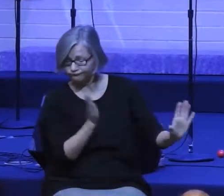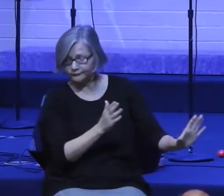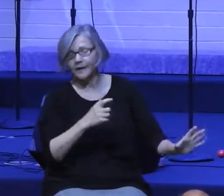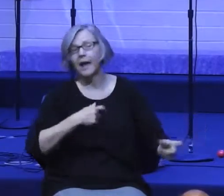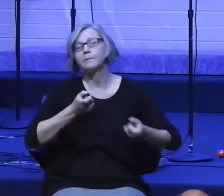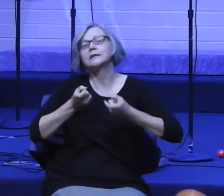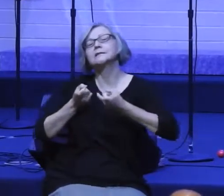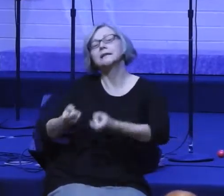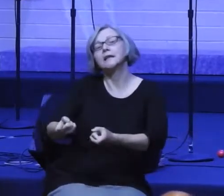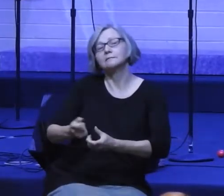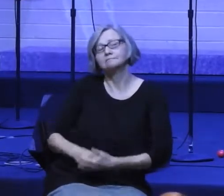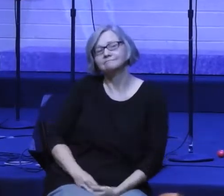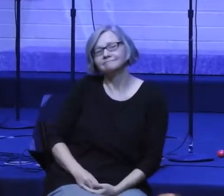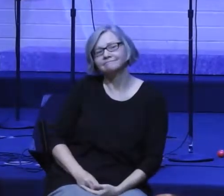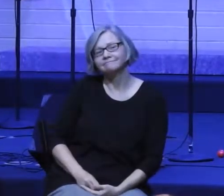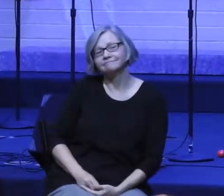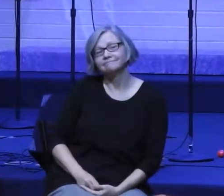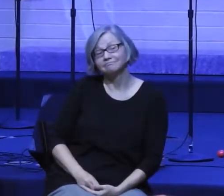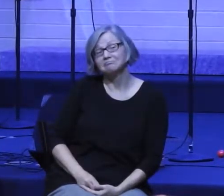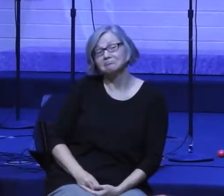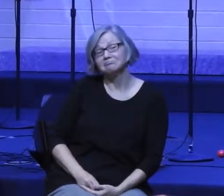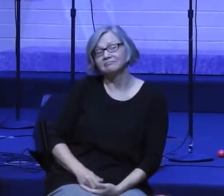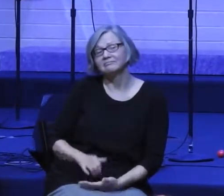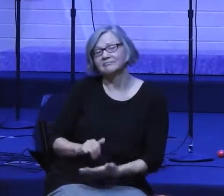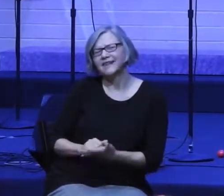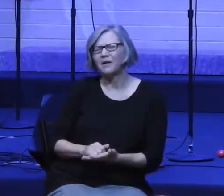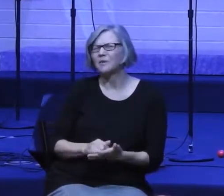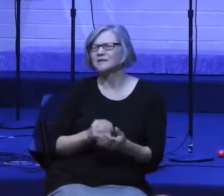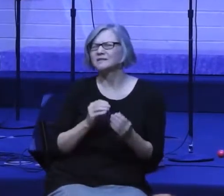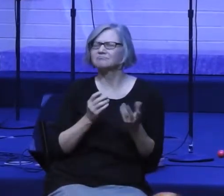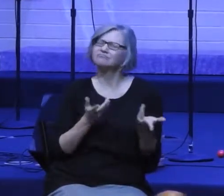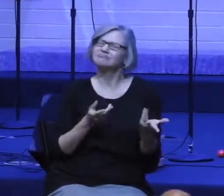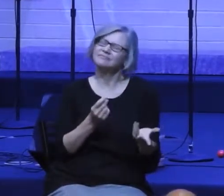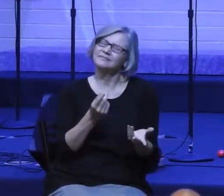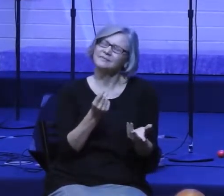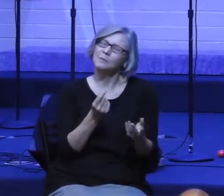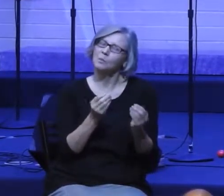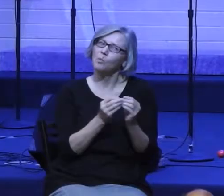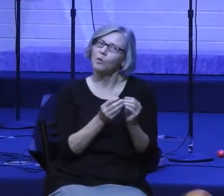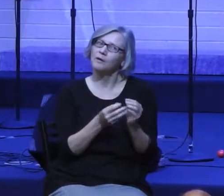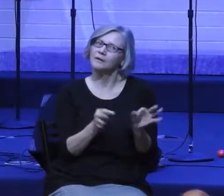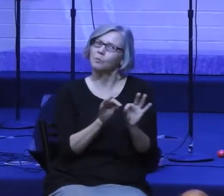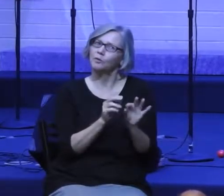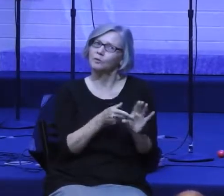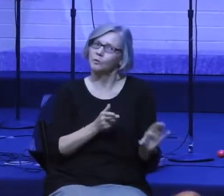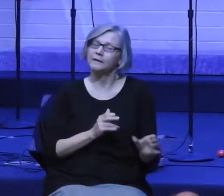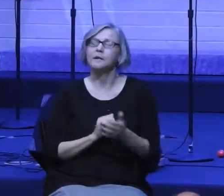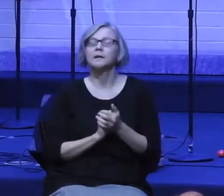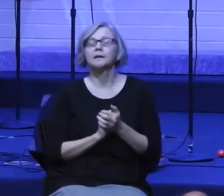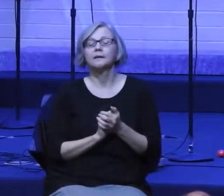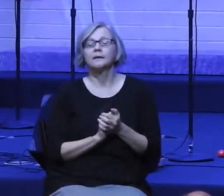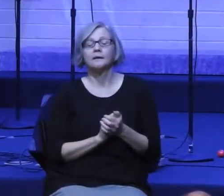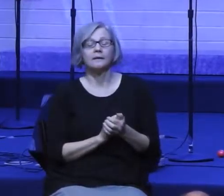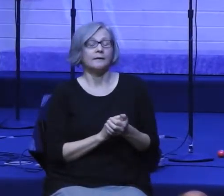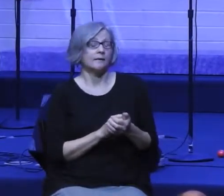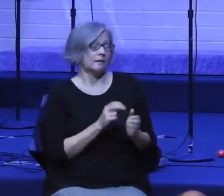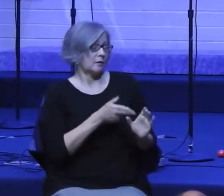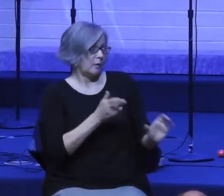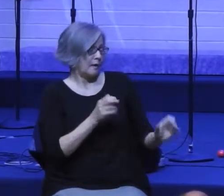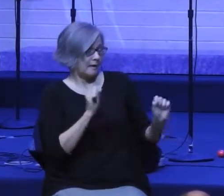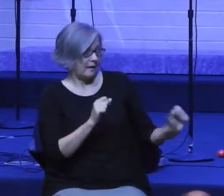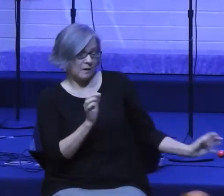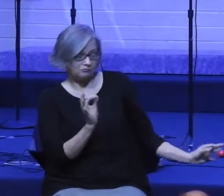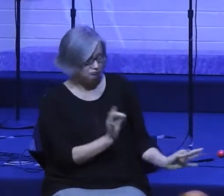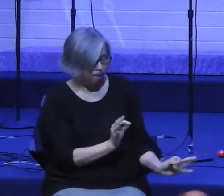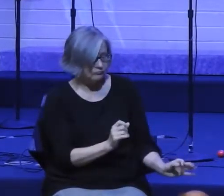be a natural skier. That was a little bigger of a deal, right? Quitting can sometimes be small. It can sometimes be,